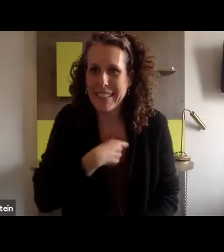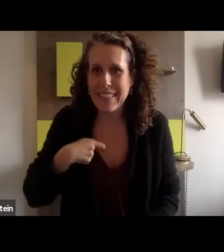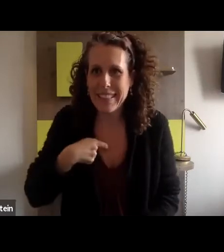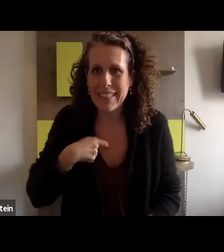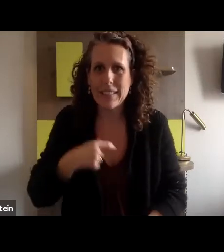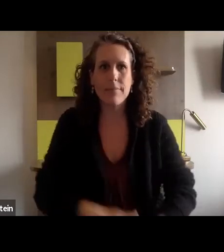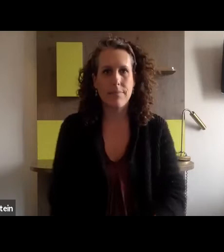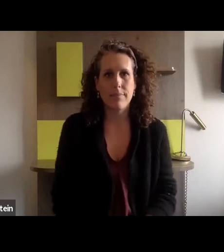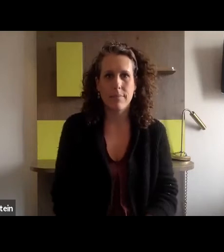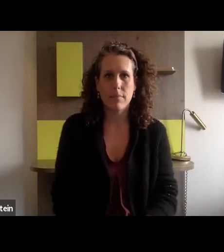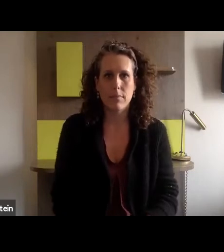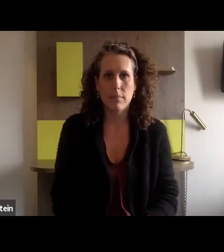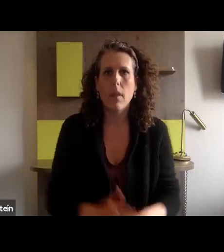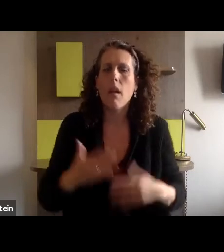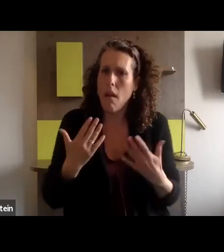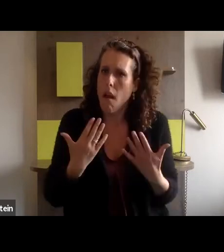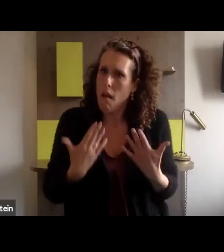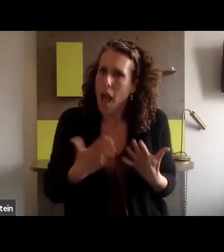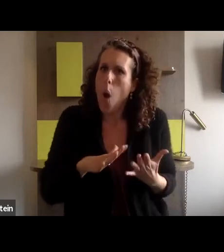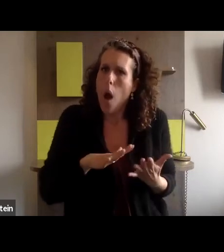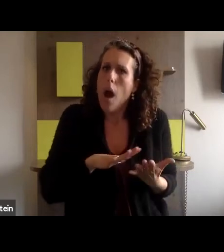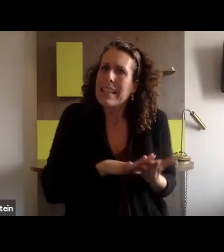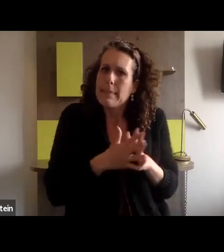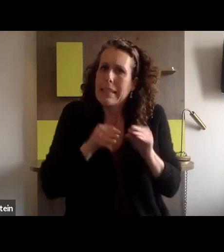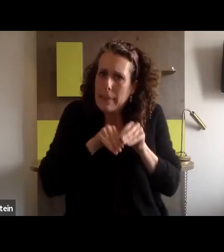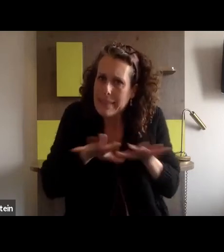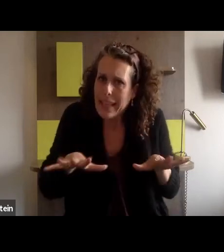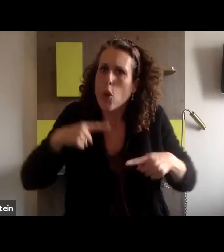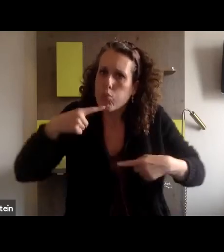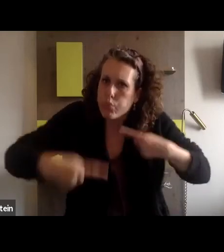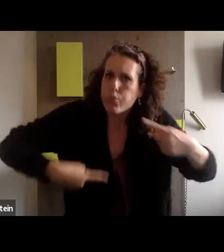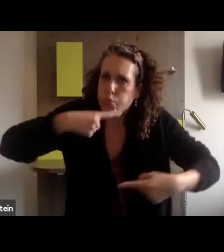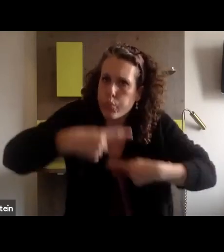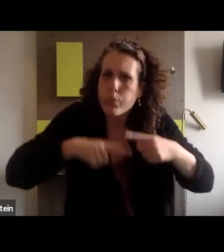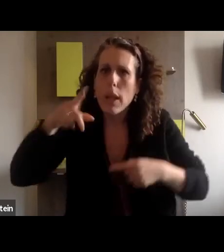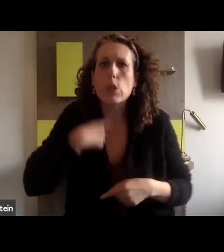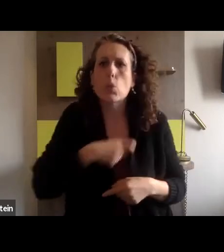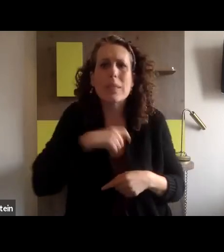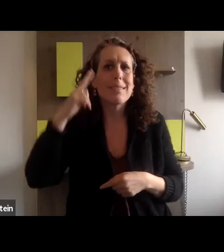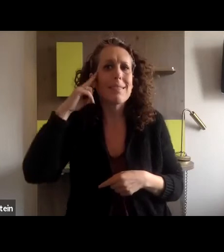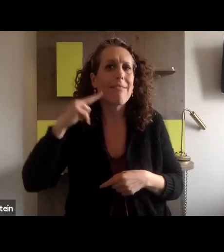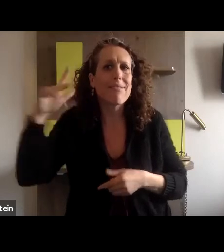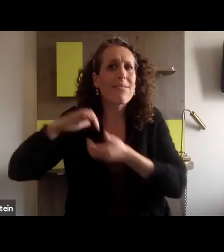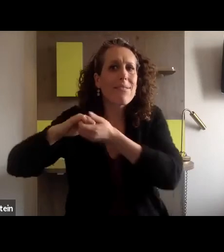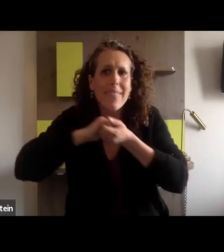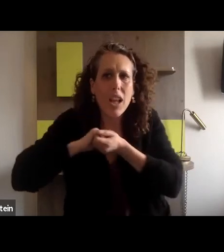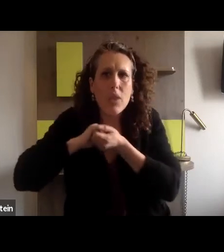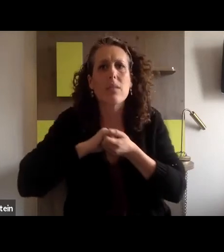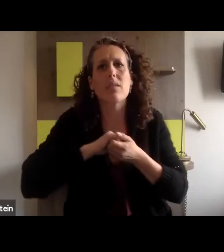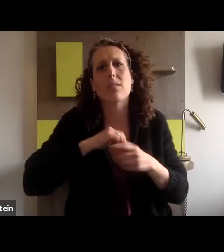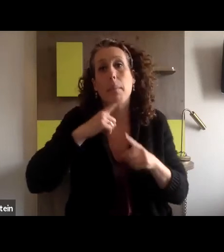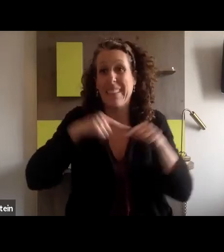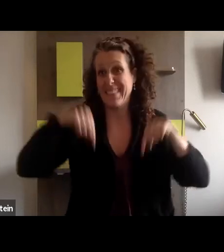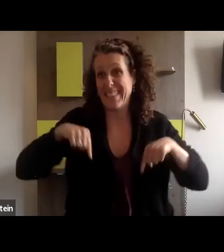There's an ongoing implementation led by the Swiss Deaf Federation and other stakeholders like our